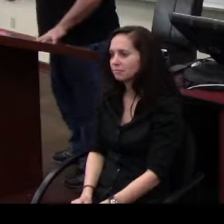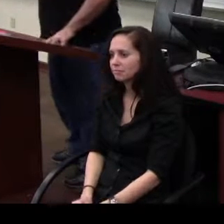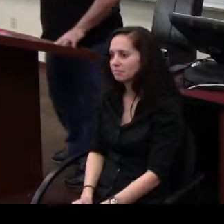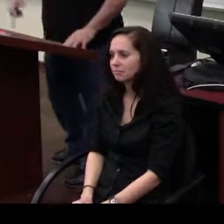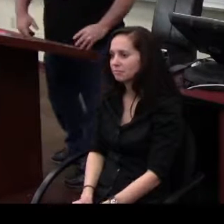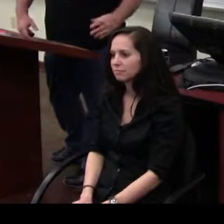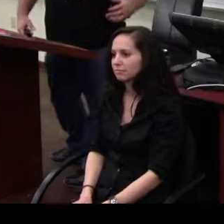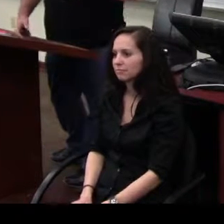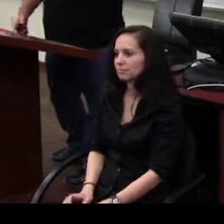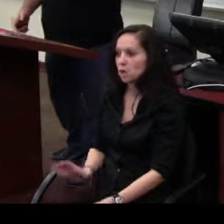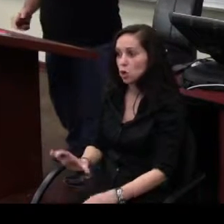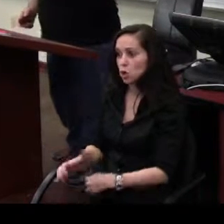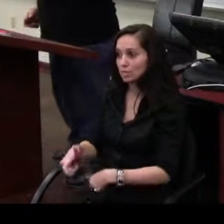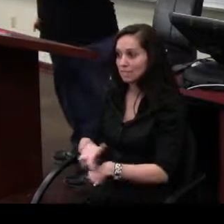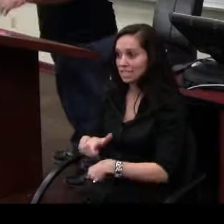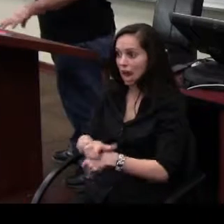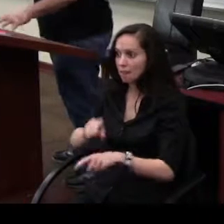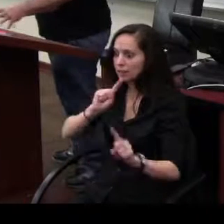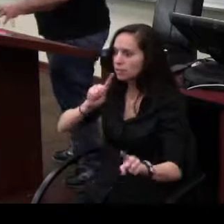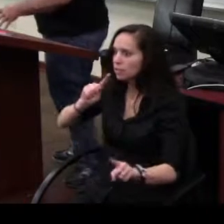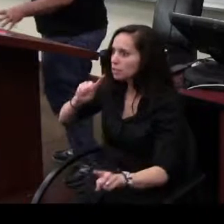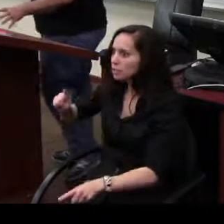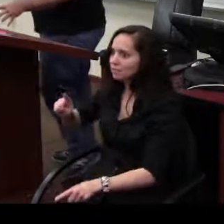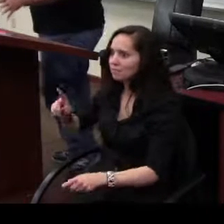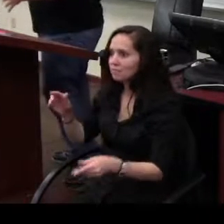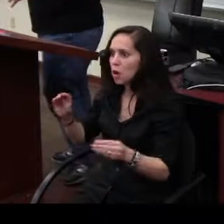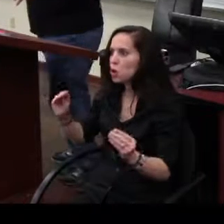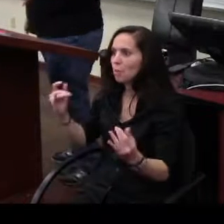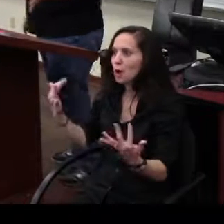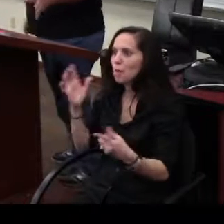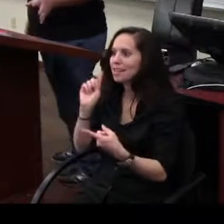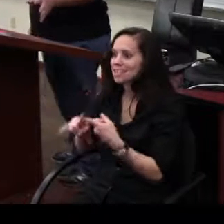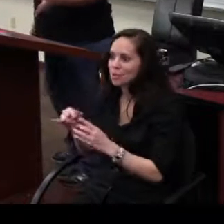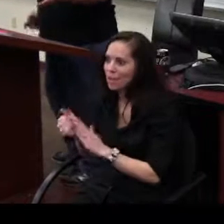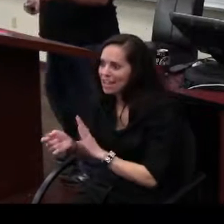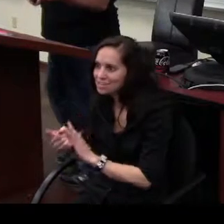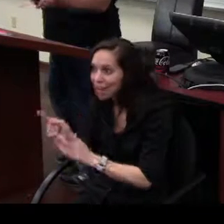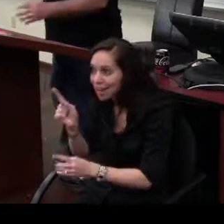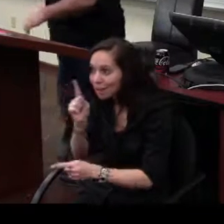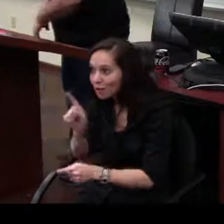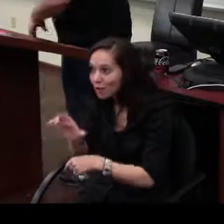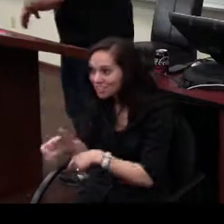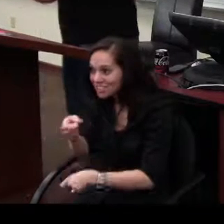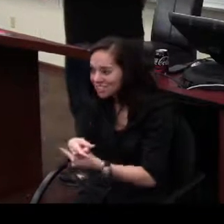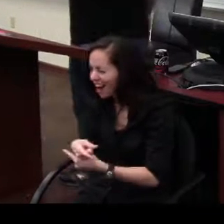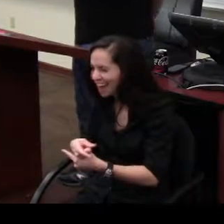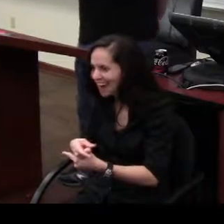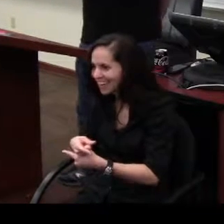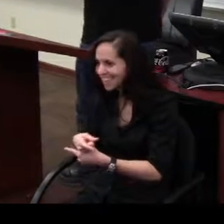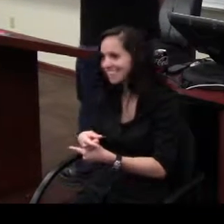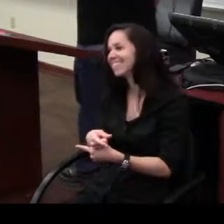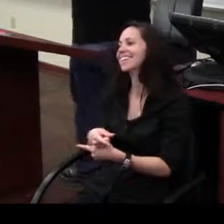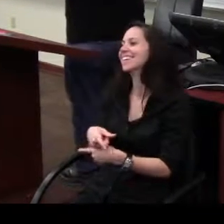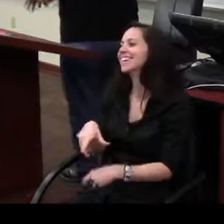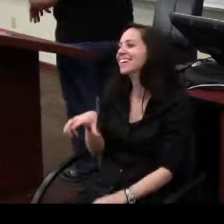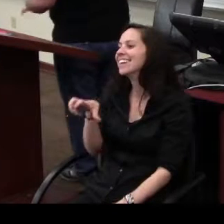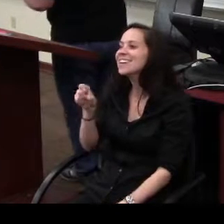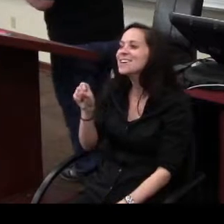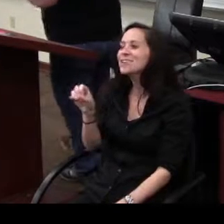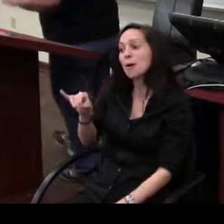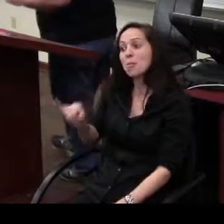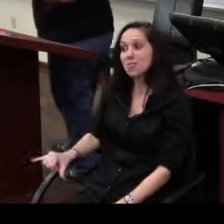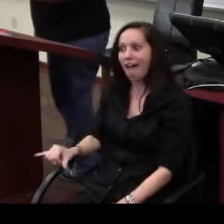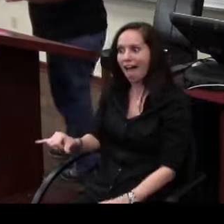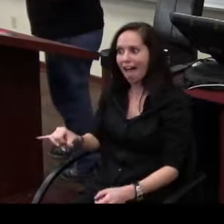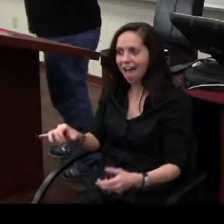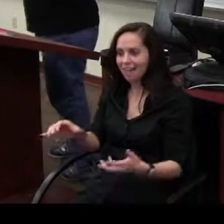Everybody's ordering everything. They're trying to get stuff in. You know, nobody wastes a second on Christmas to order gifts, right? So this was